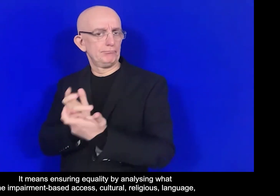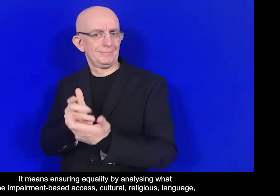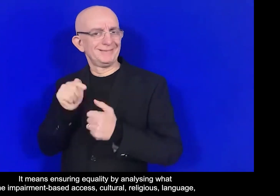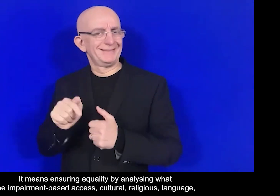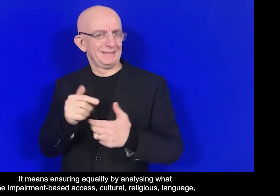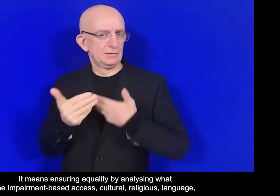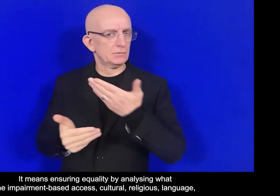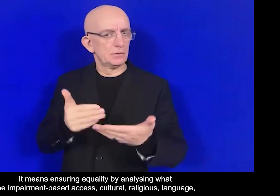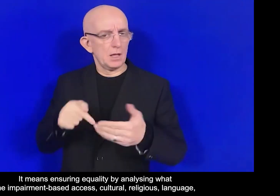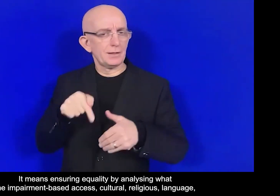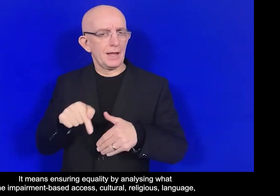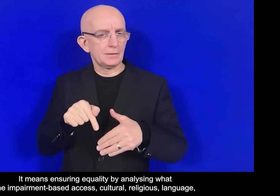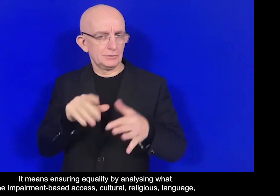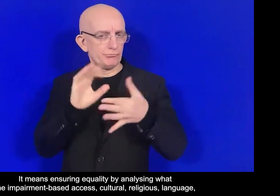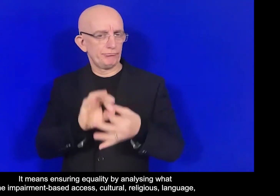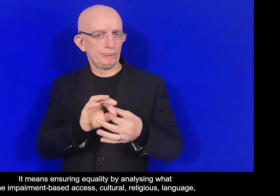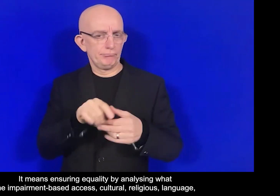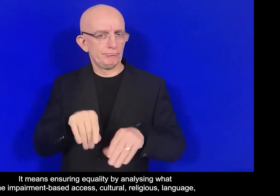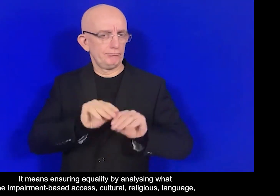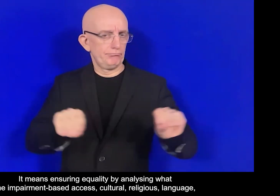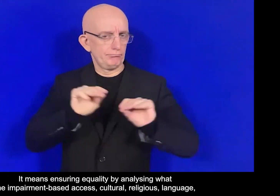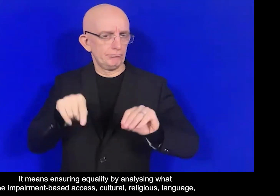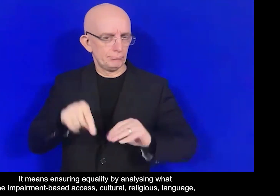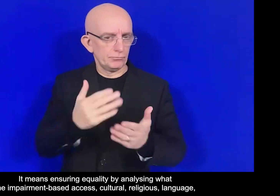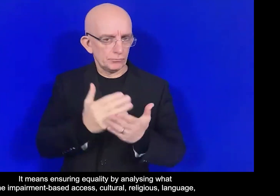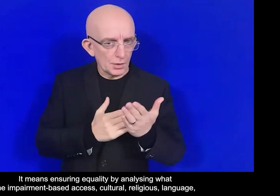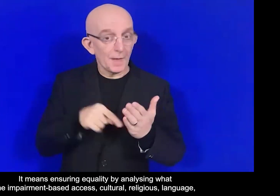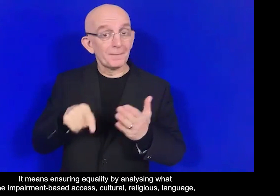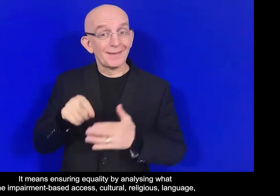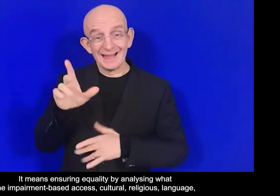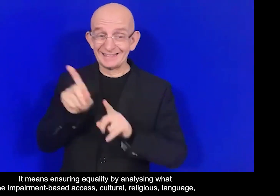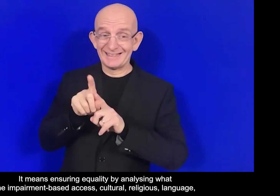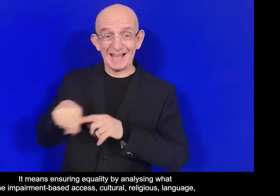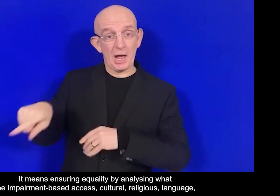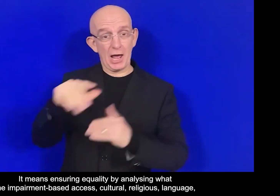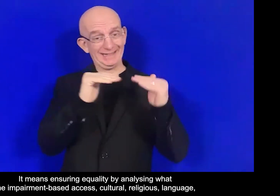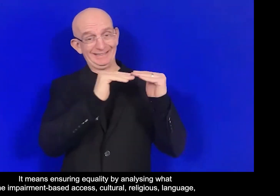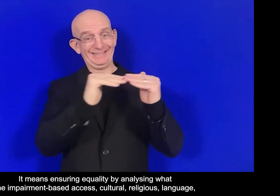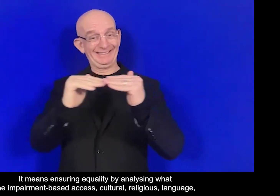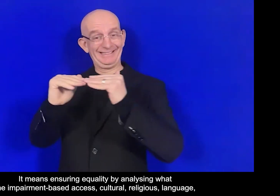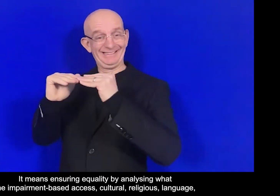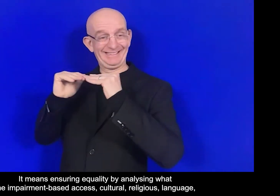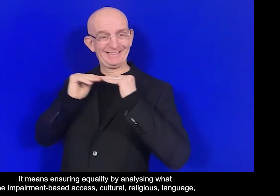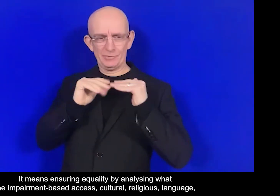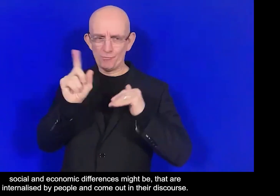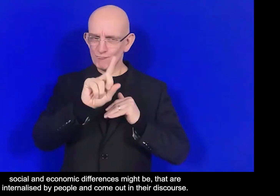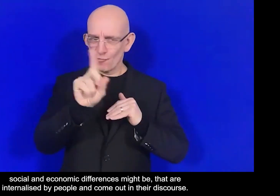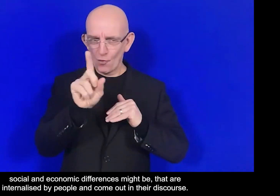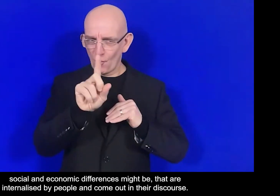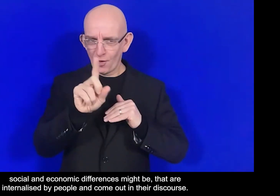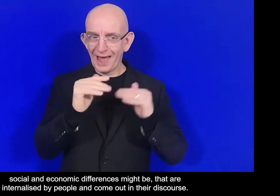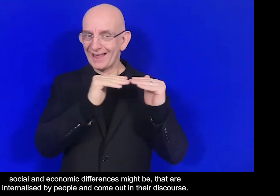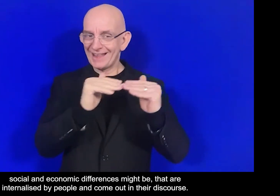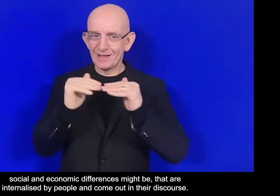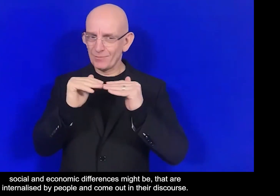with? It means ensuring equality by analysing what the impairment-based access, cultural, religious, language,